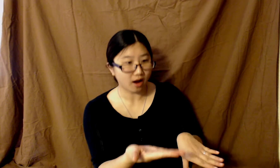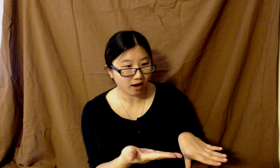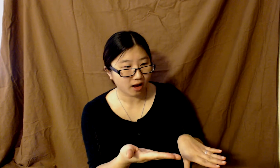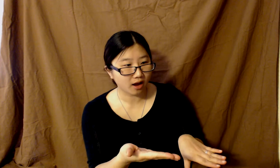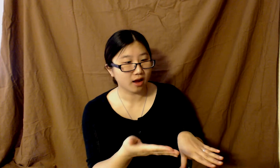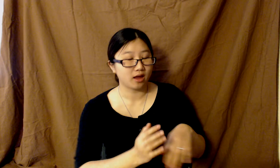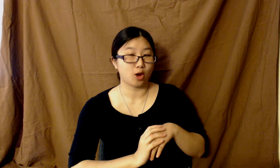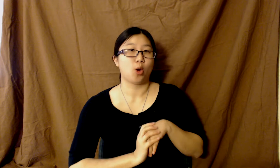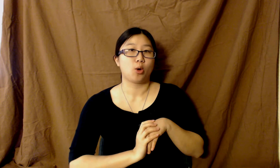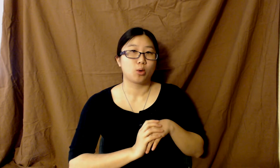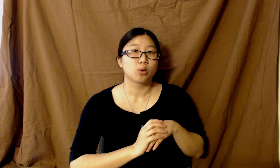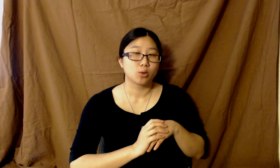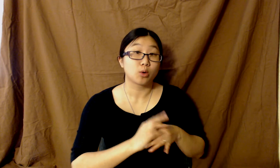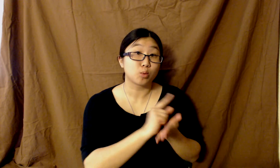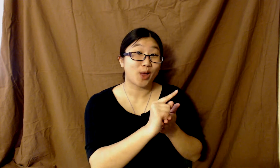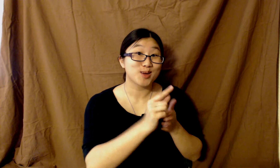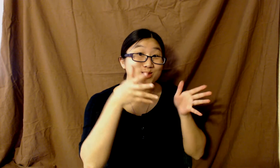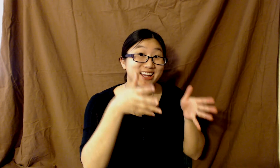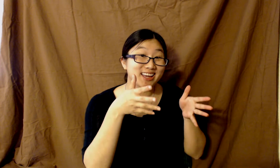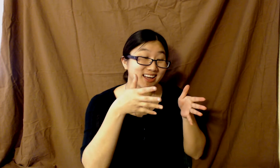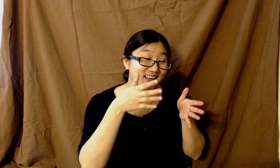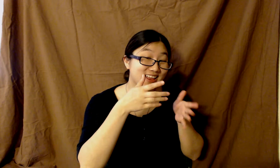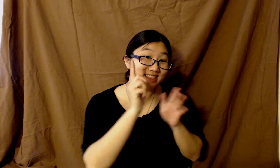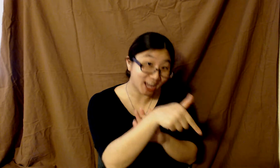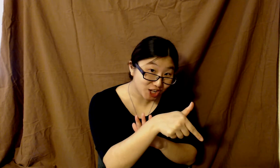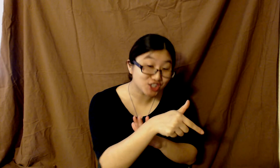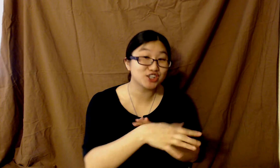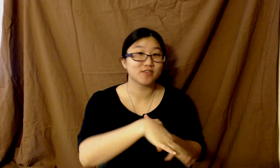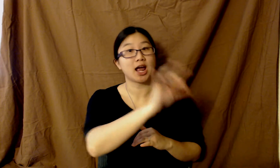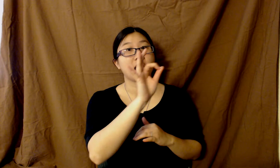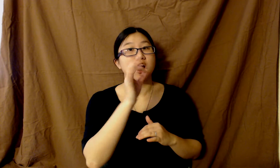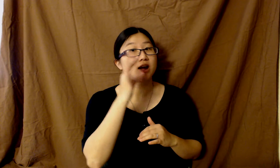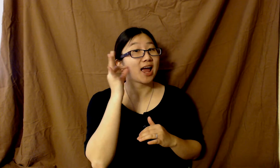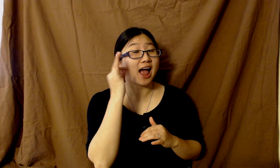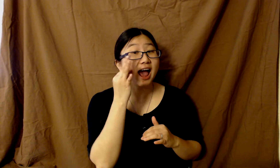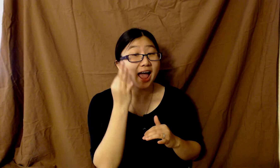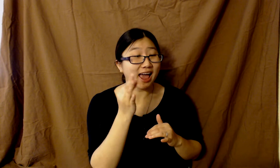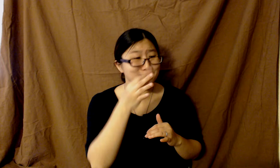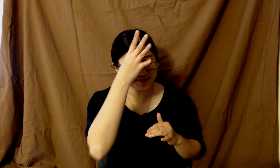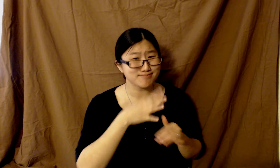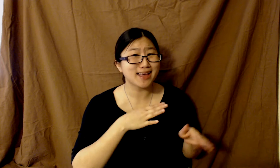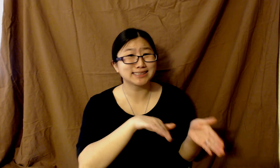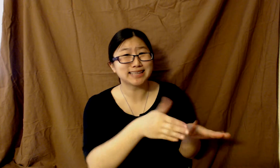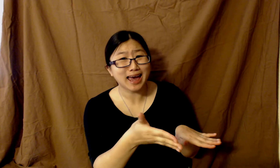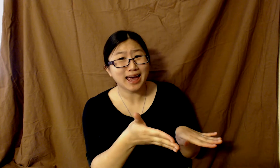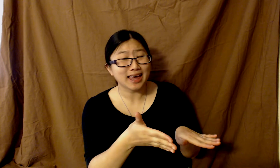after that incident, she was so scared. She couldn't be in the house when anyone was cleaning. She was quite literally a scaredy cat. She would hide